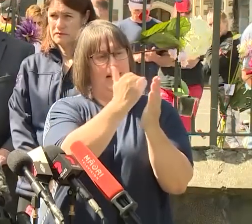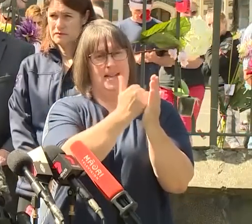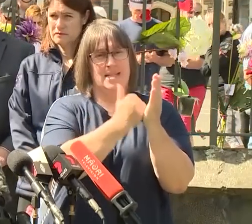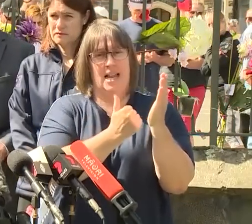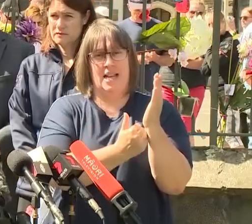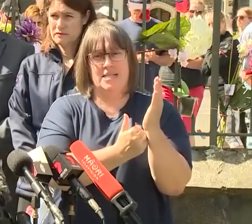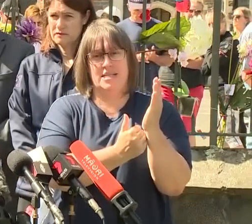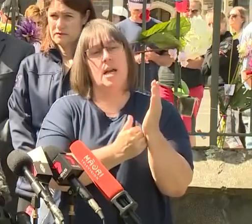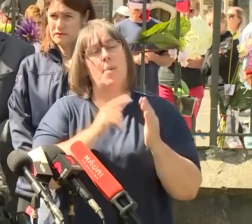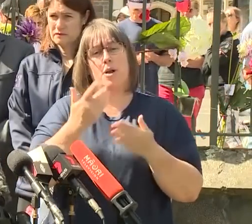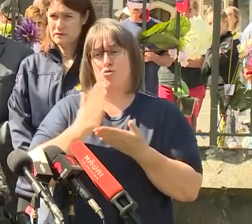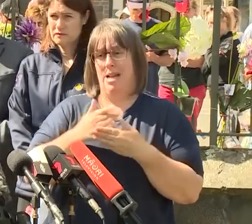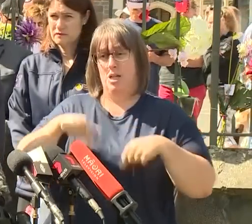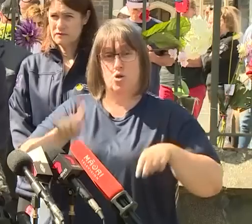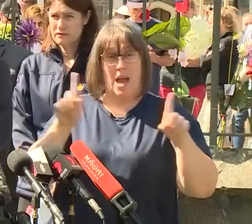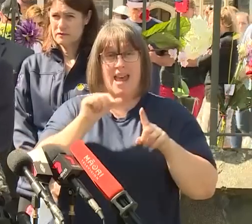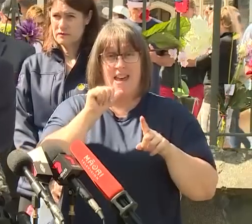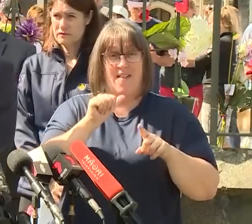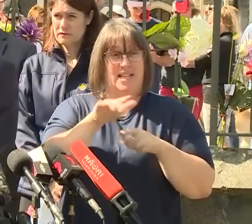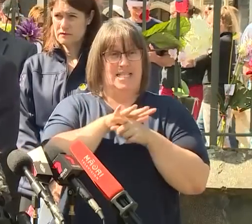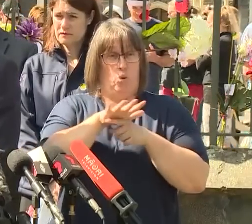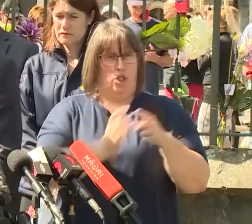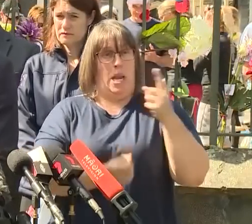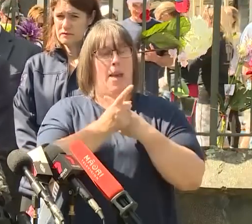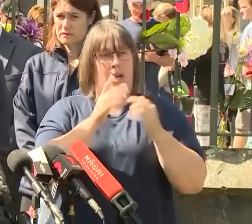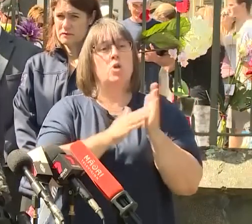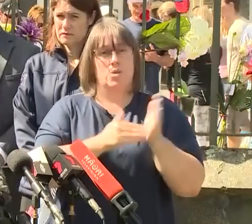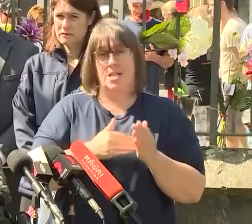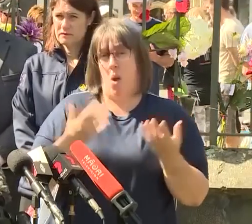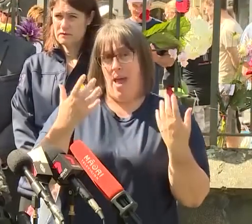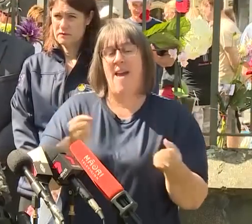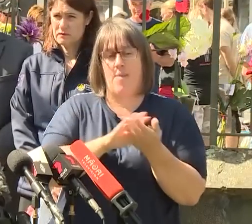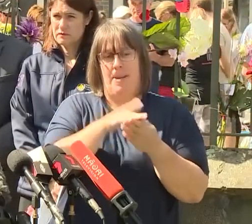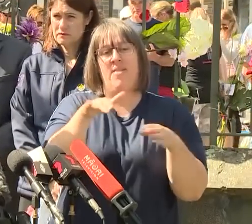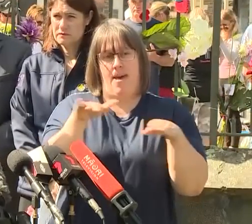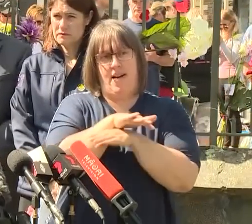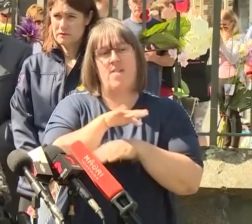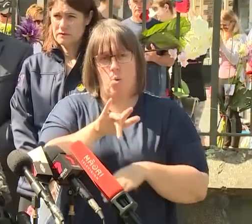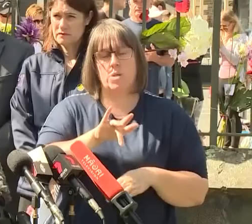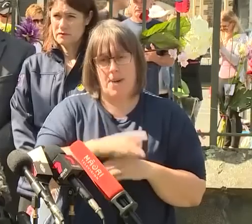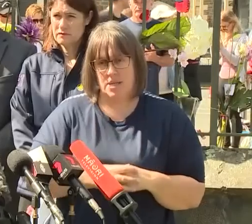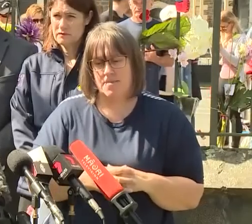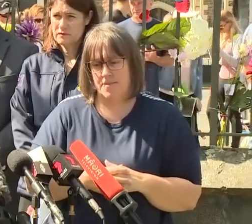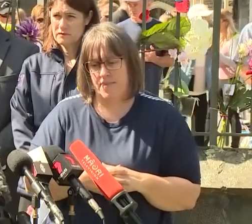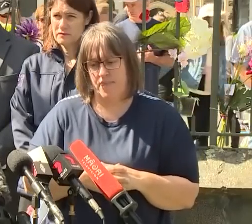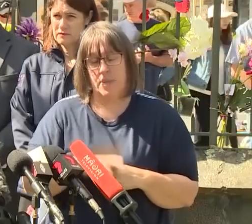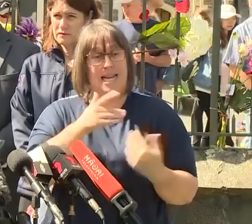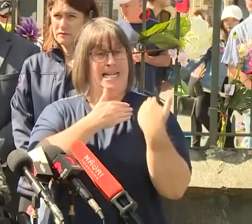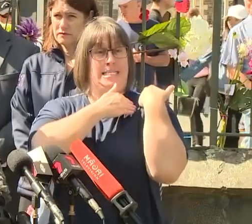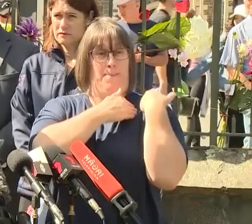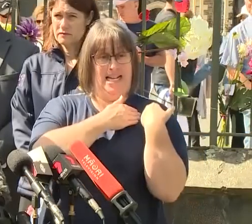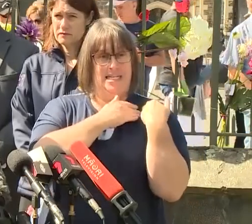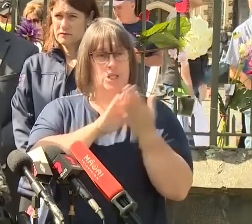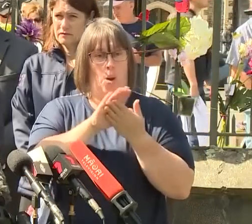only test in this case is if the incident occurred in New Zealand, and of course it has. So people are covered, both the dependents of those who have